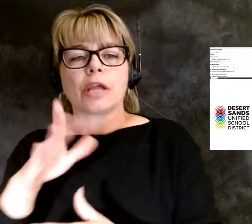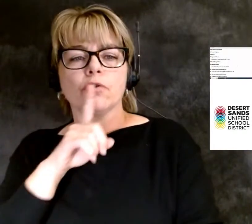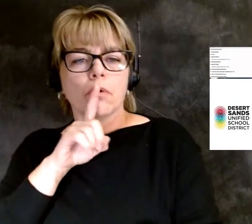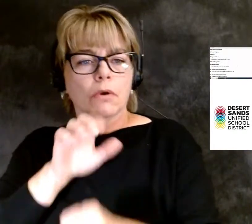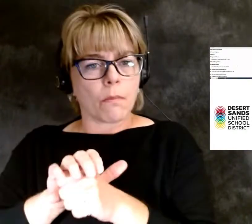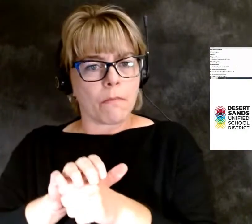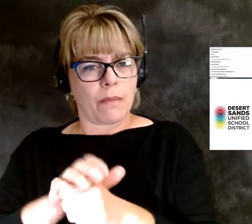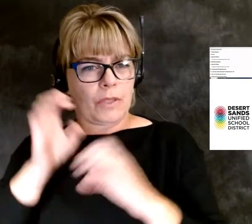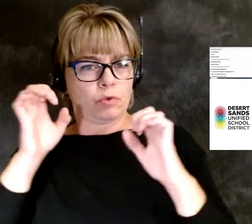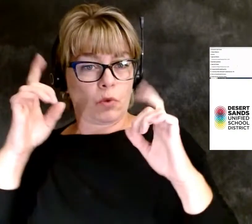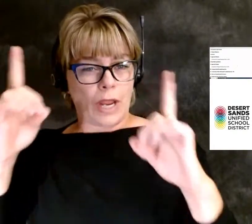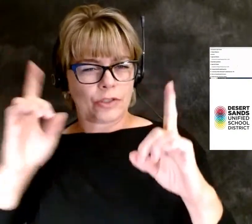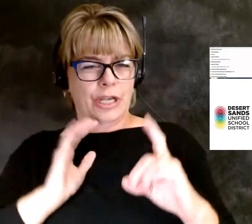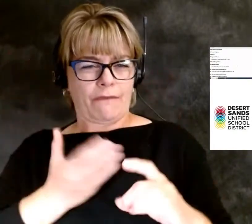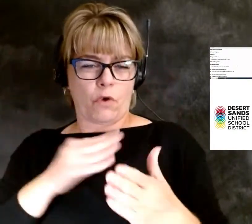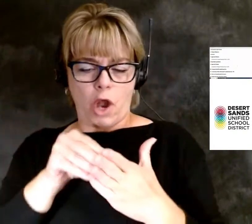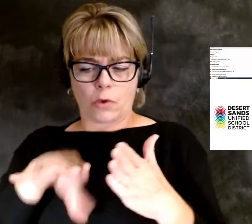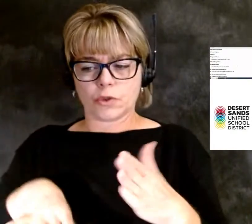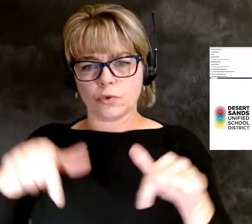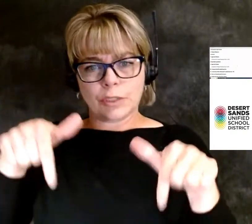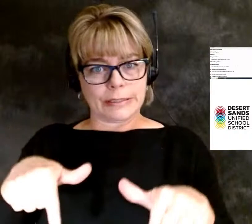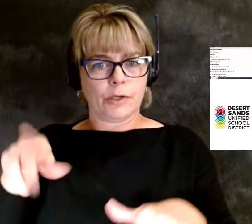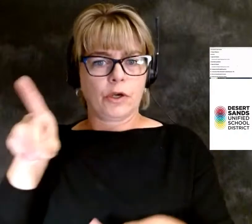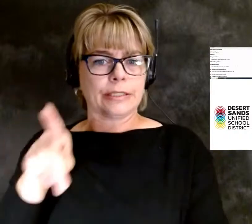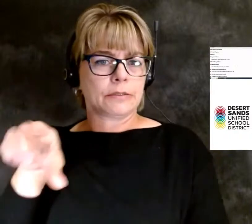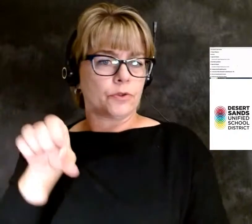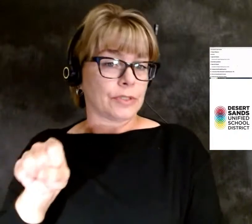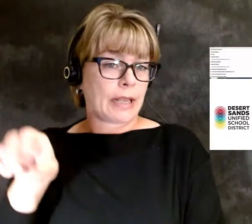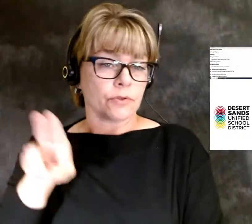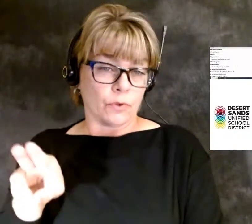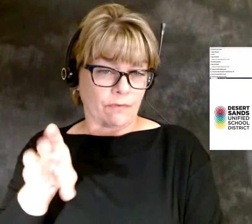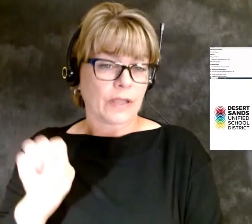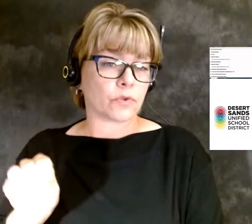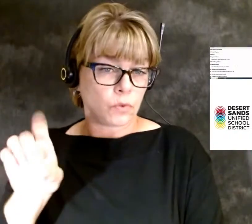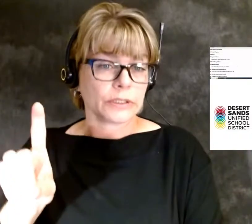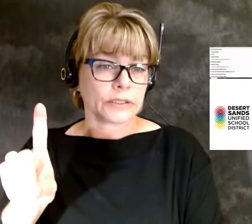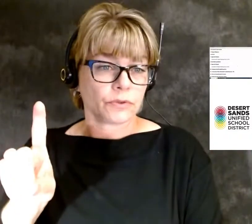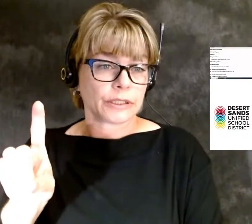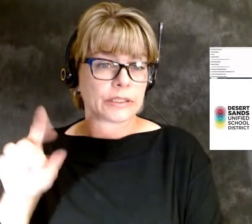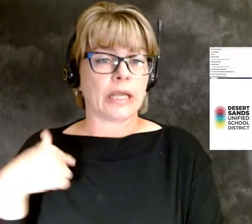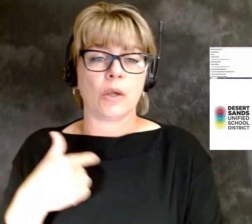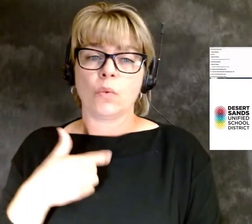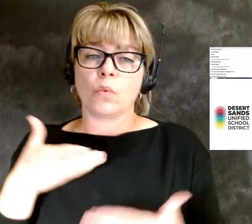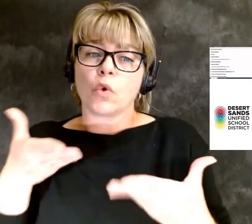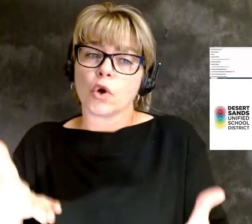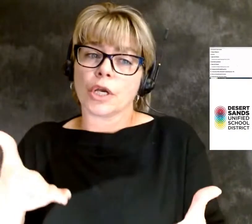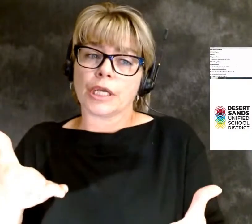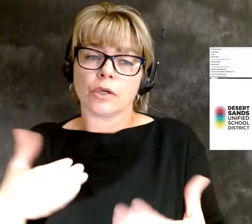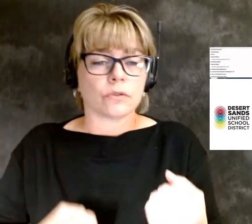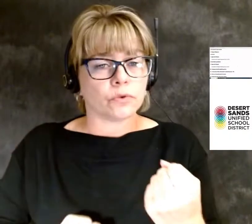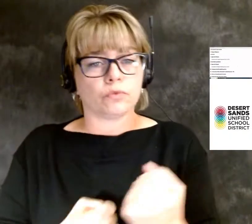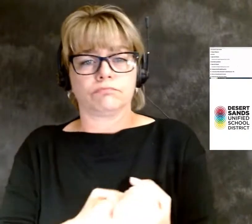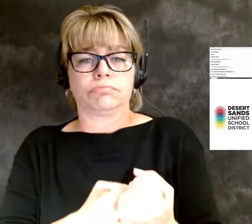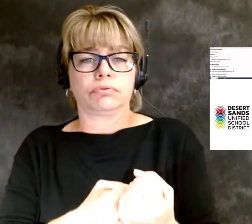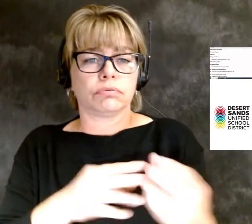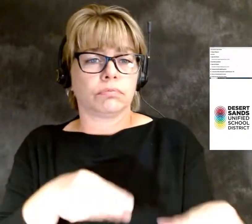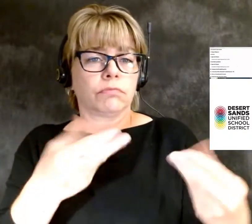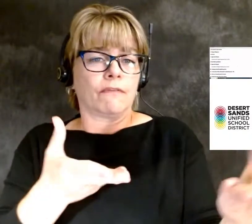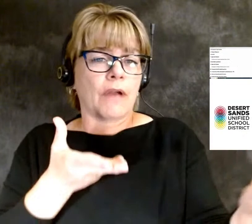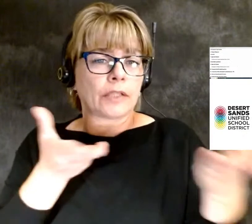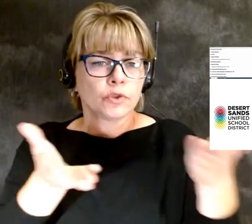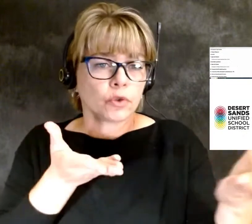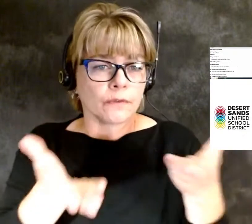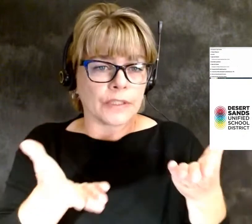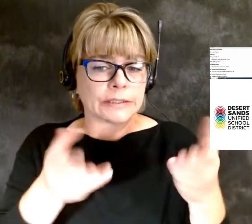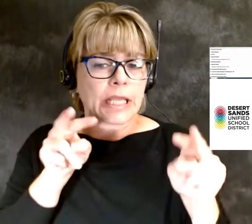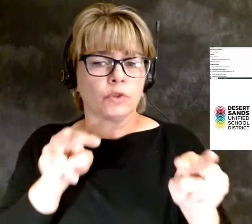Desert Sands Unified School District. And remember that we're always here to serve and to see the success of our students as they